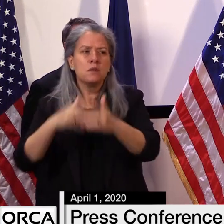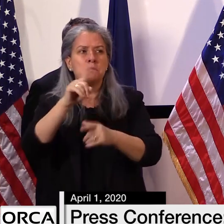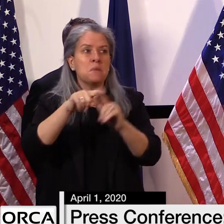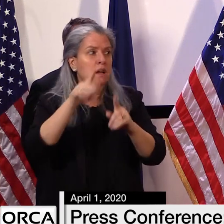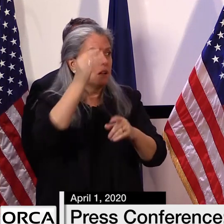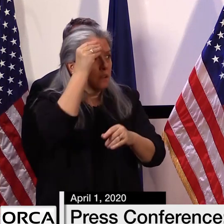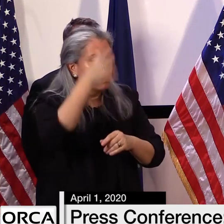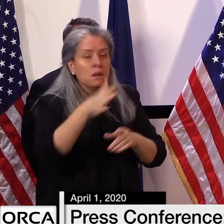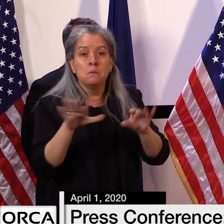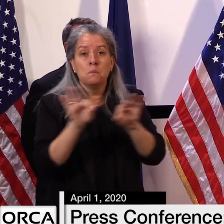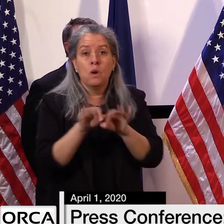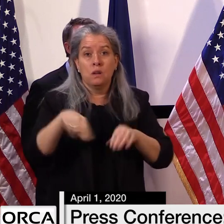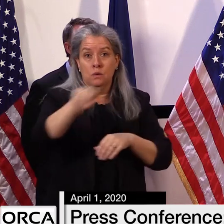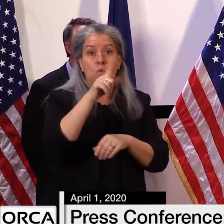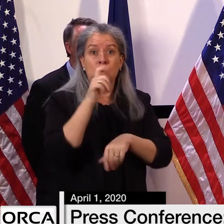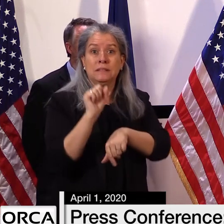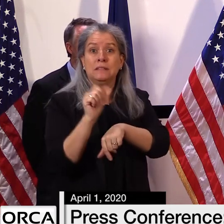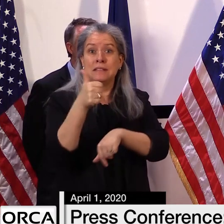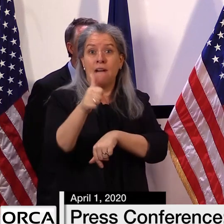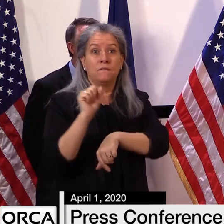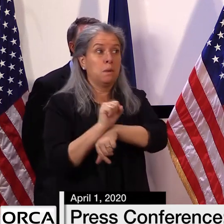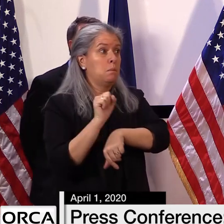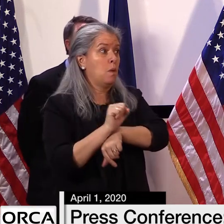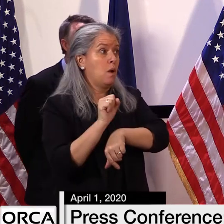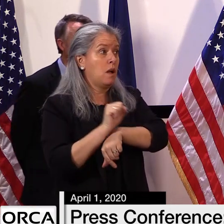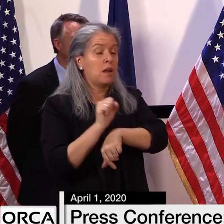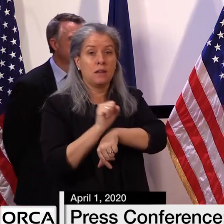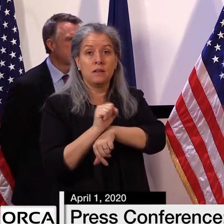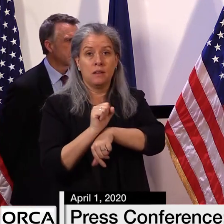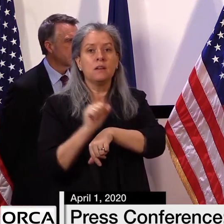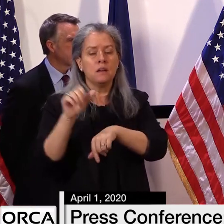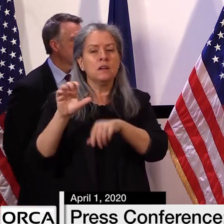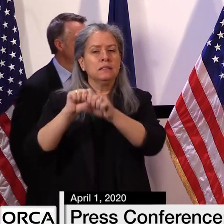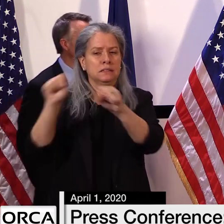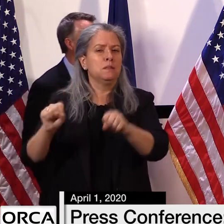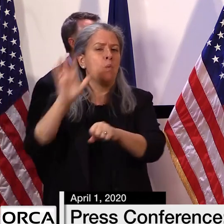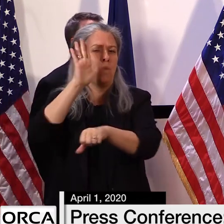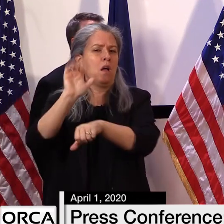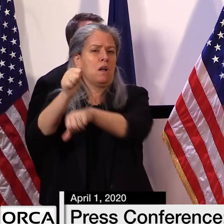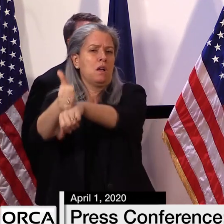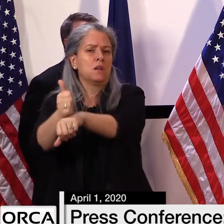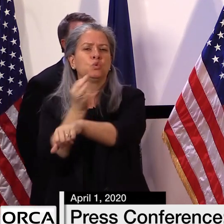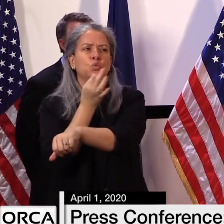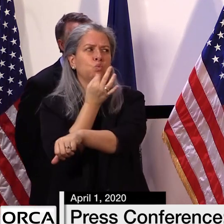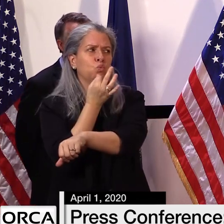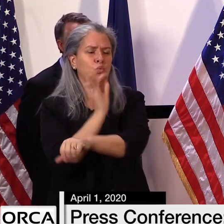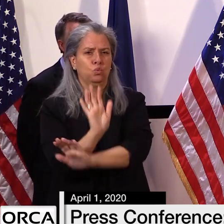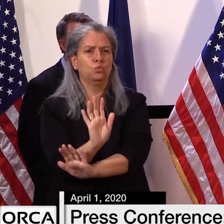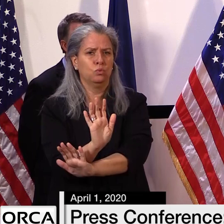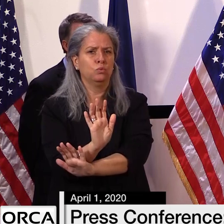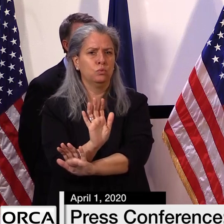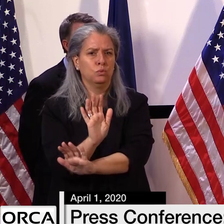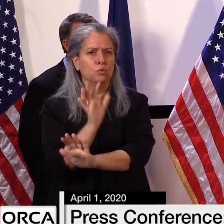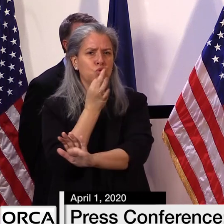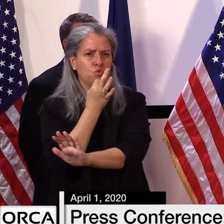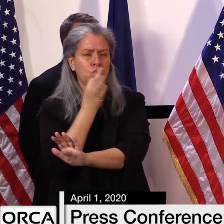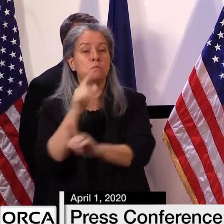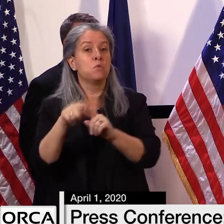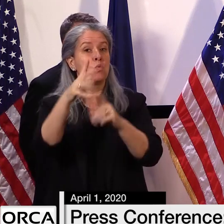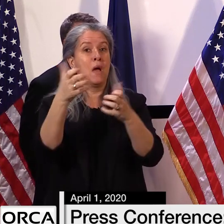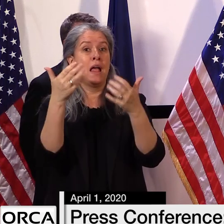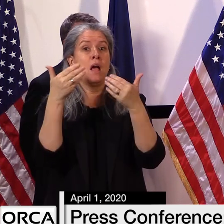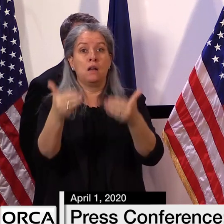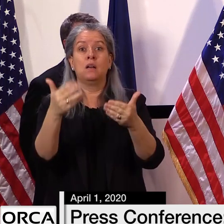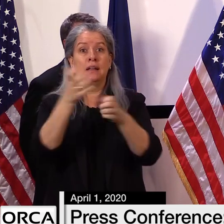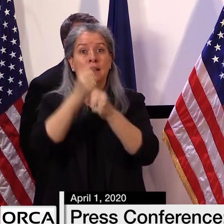thing to note for those individuals is that it will be a few weeks before that system is stood up, but there is an opportunity on our website to submit your